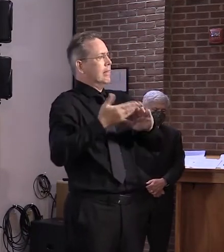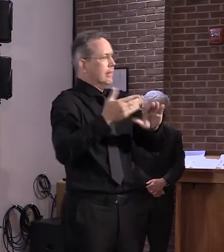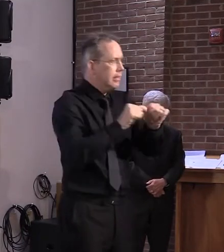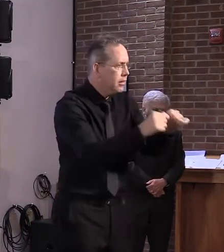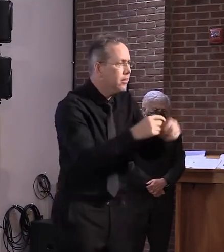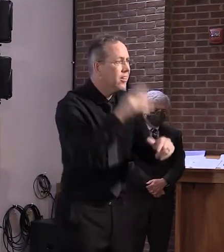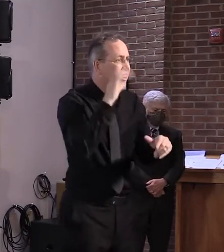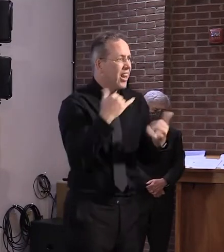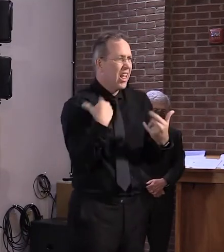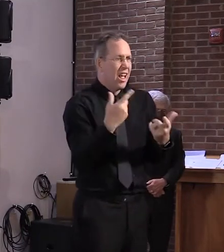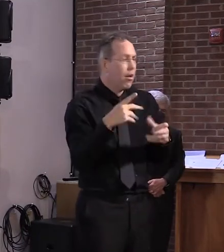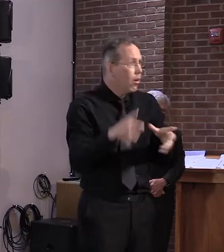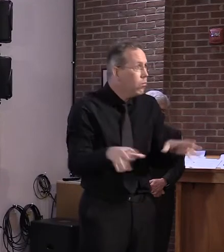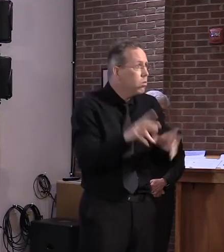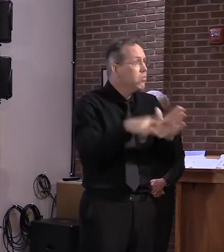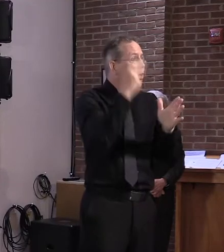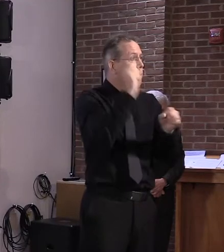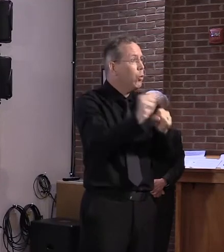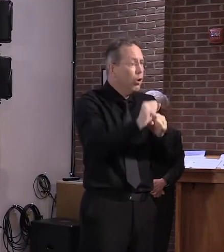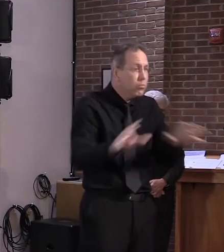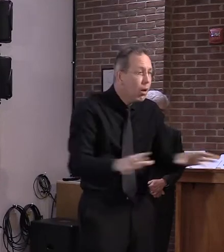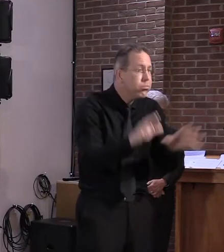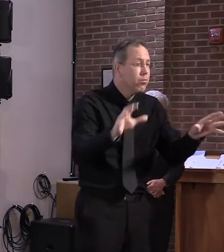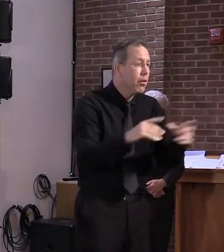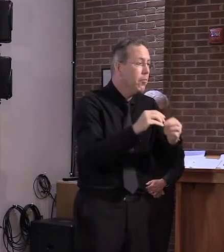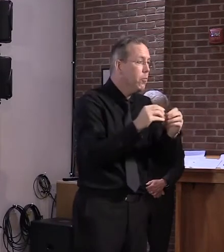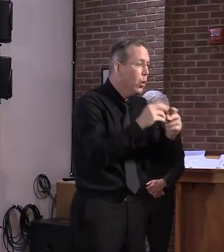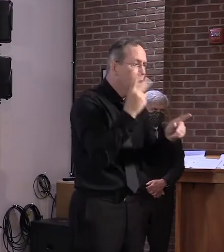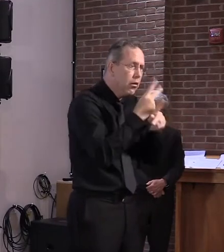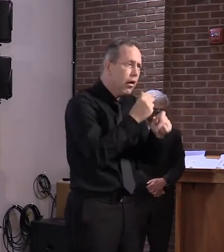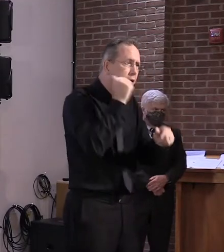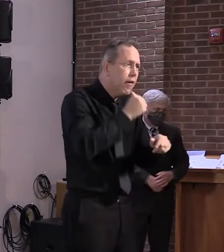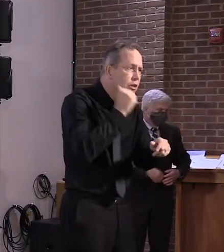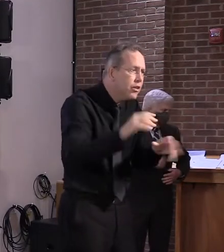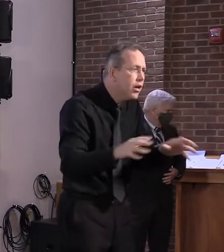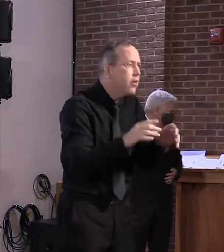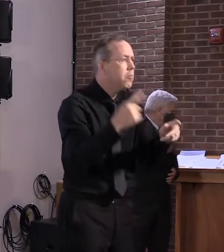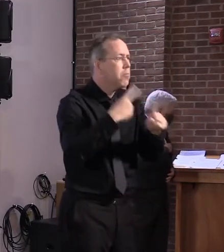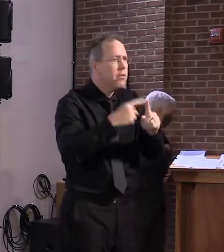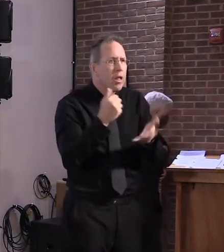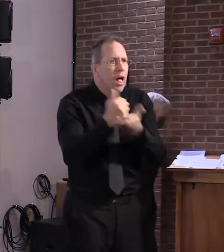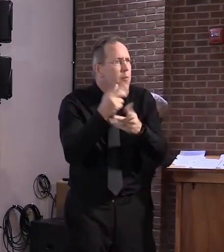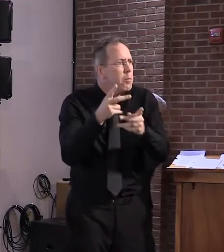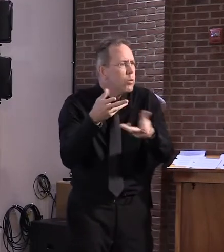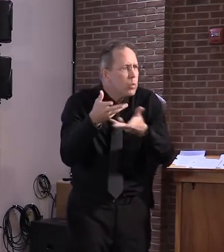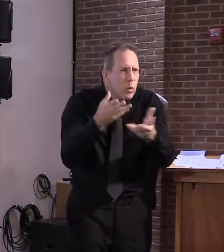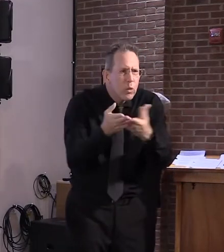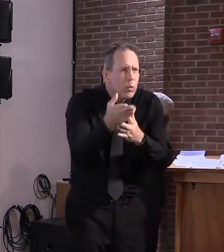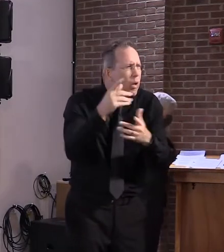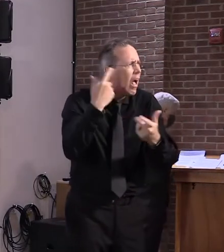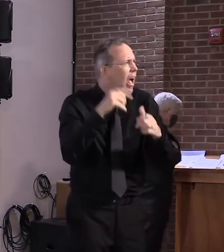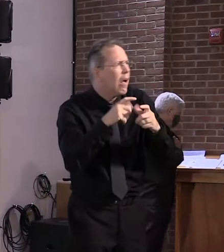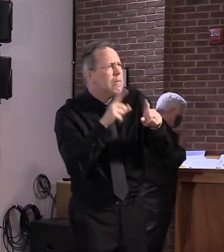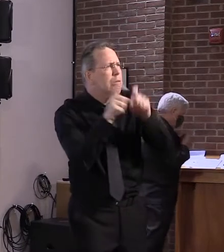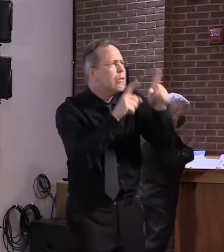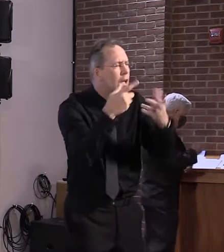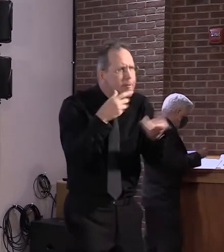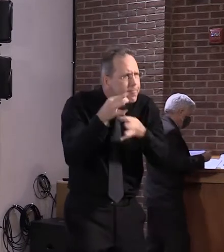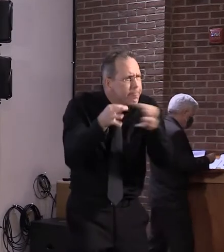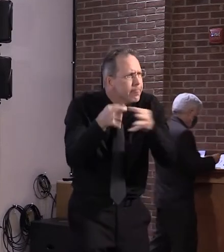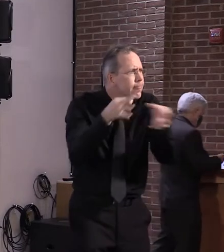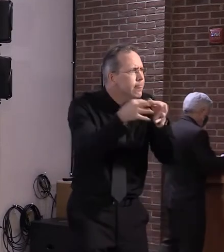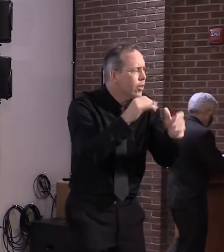coronavirus while helping Vermonters with their day-to-day lives. And of course, I continue to be so grateful to